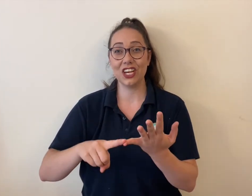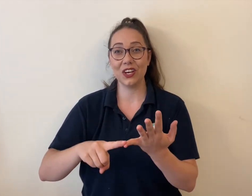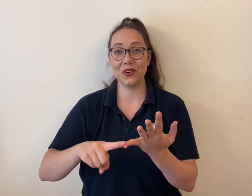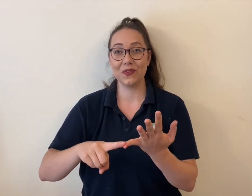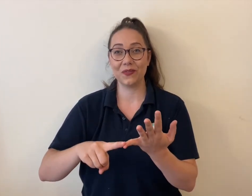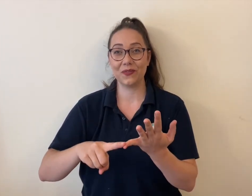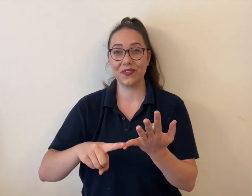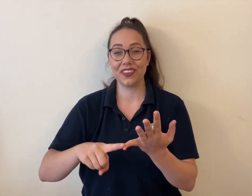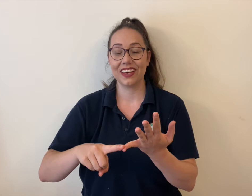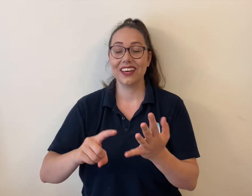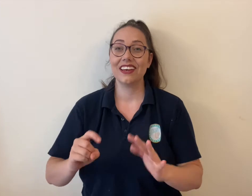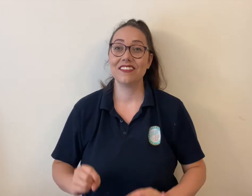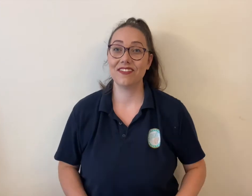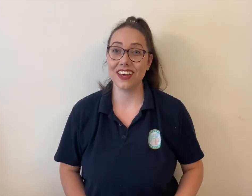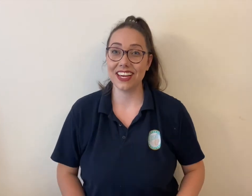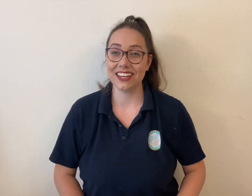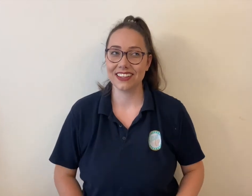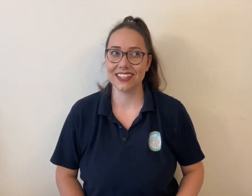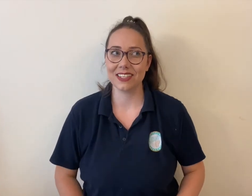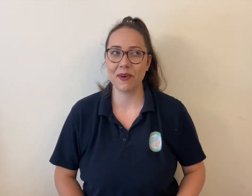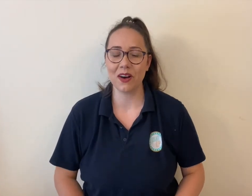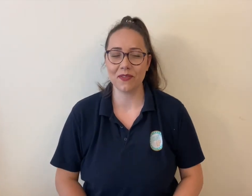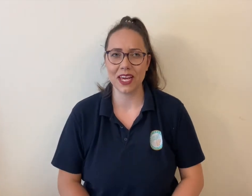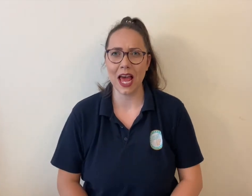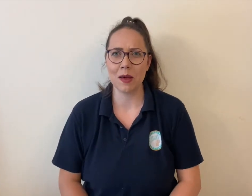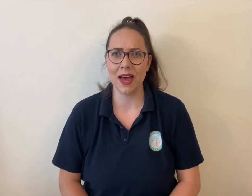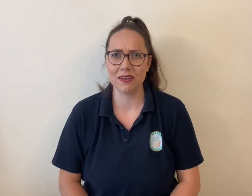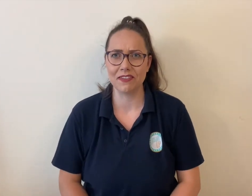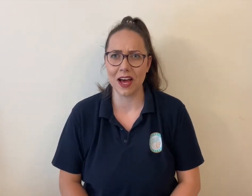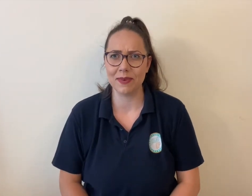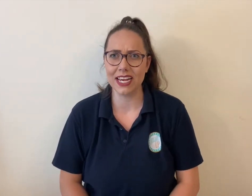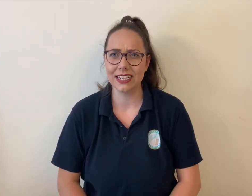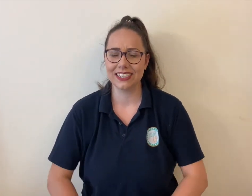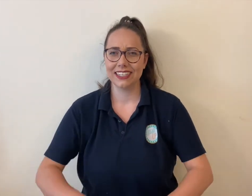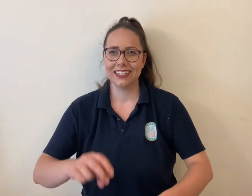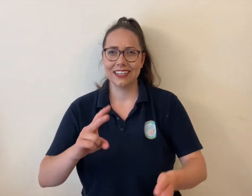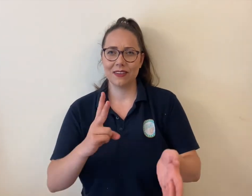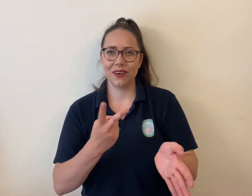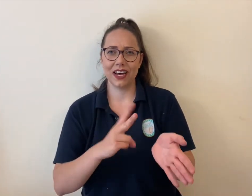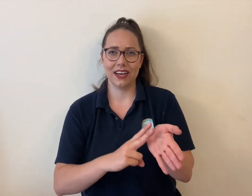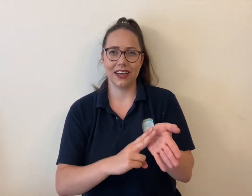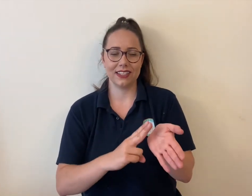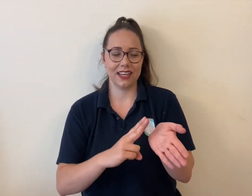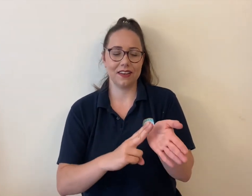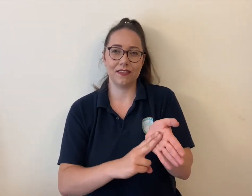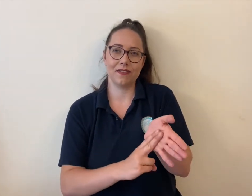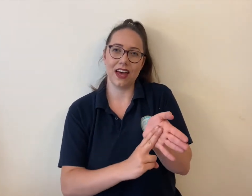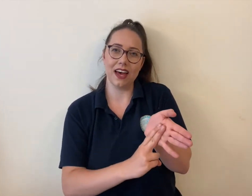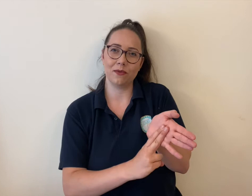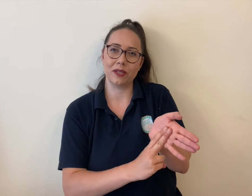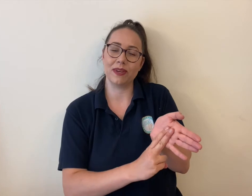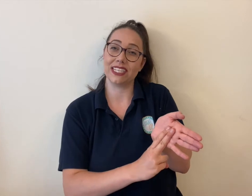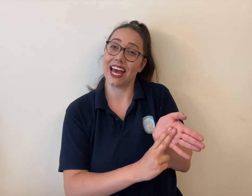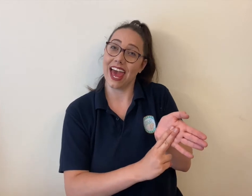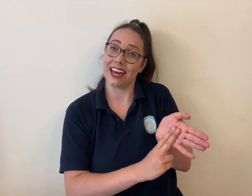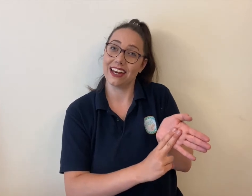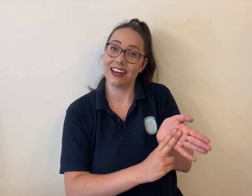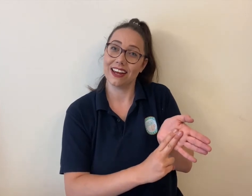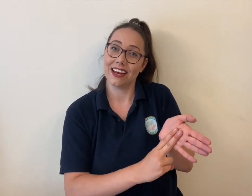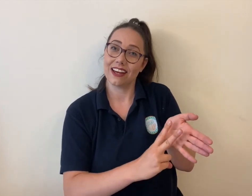U. V. This is a part of the LMN family. But instead of that, which means N, just